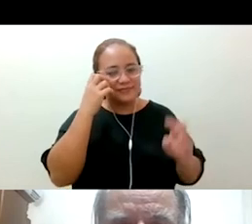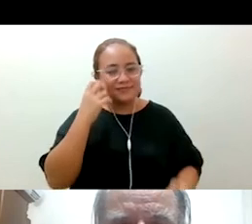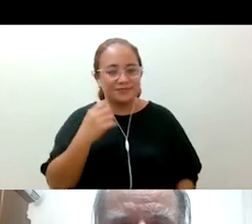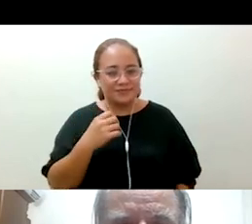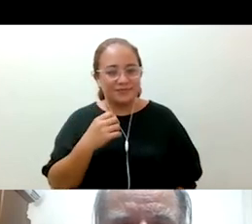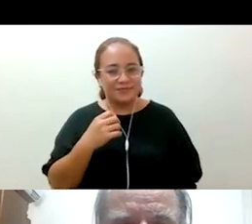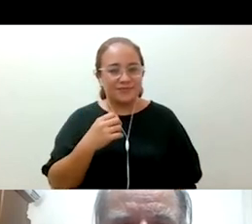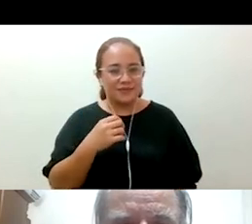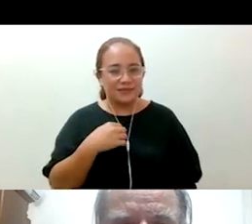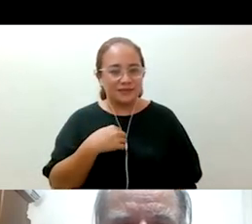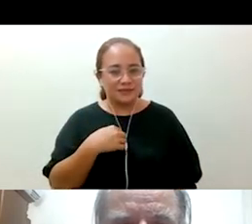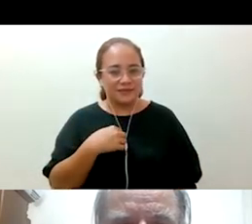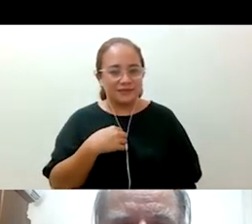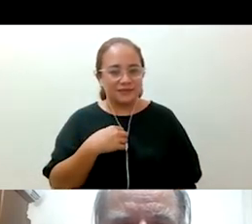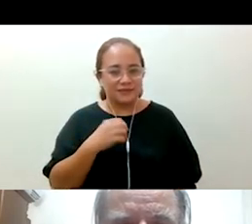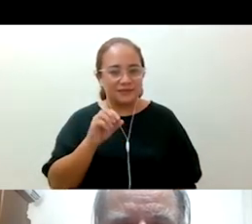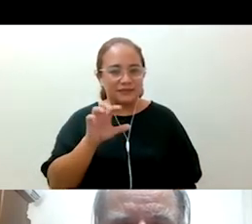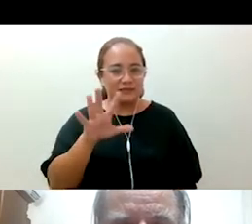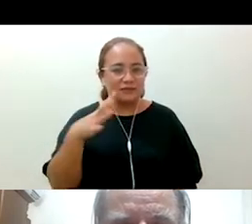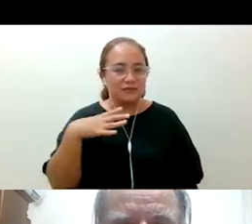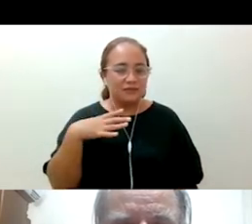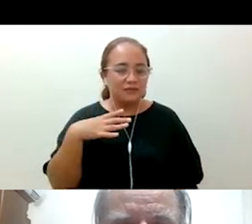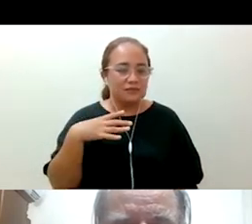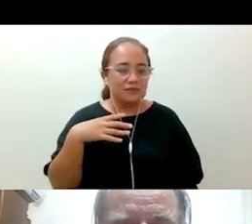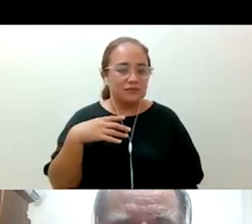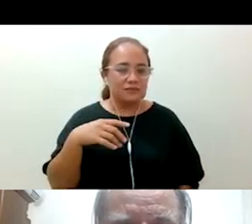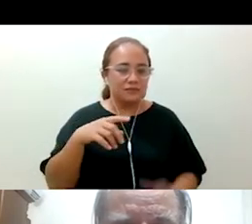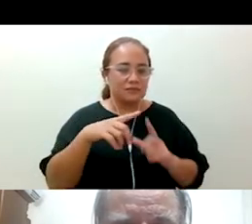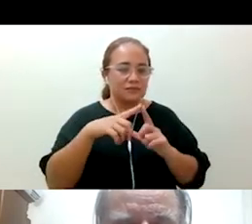Why I'm not getting a bigger screen here.